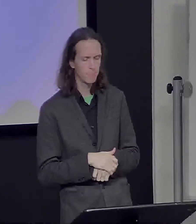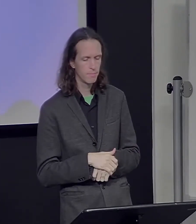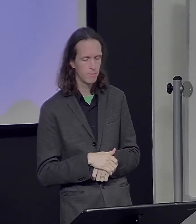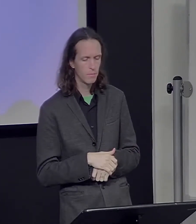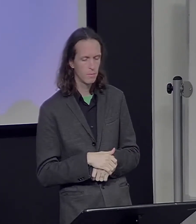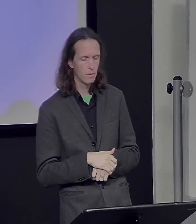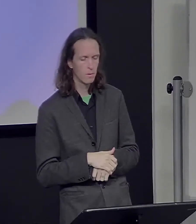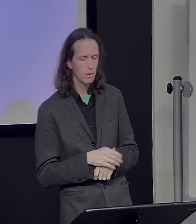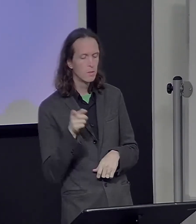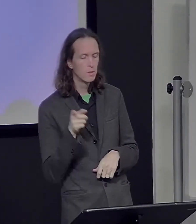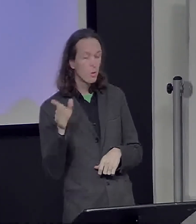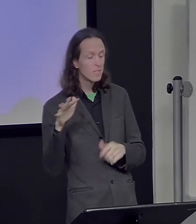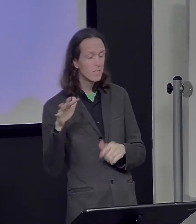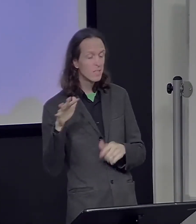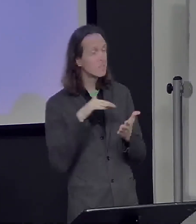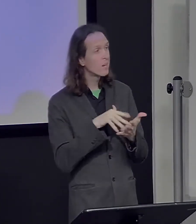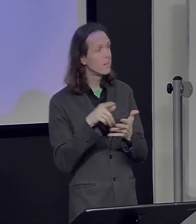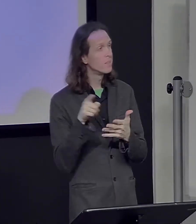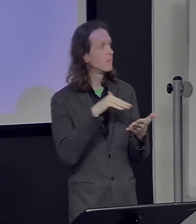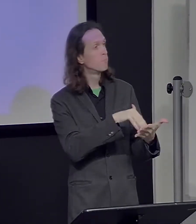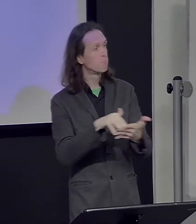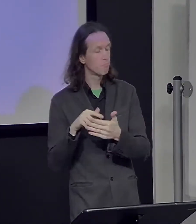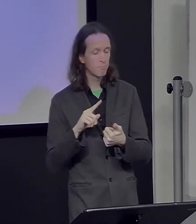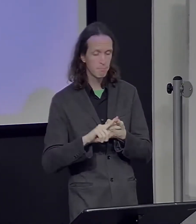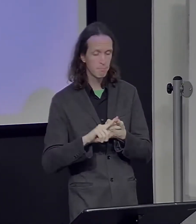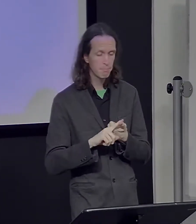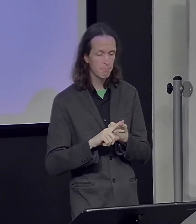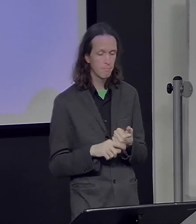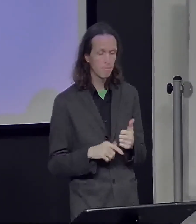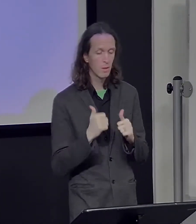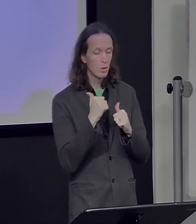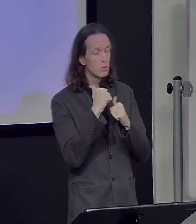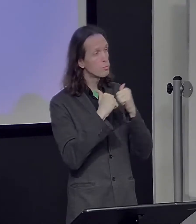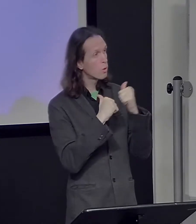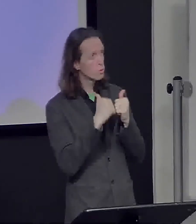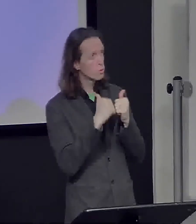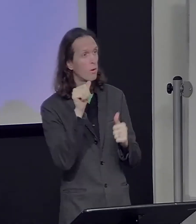auditory perception or deprivation in language.